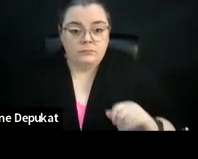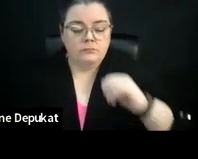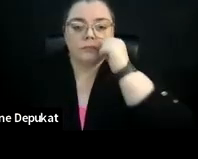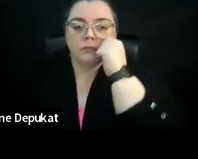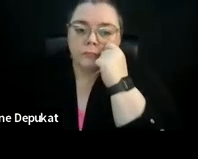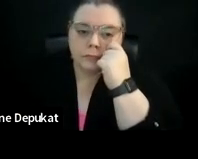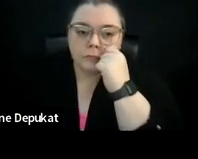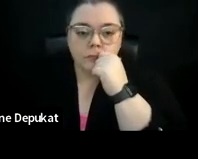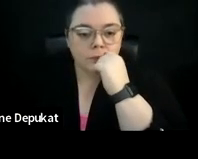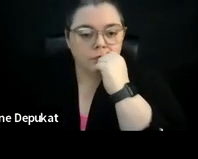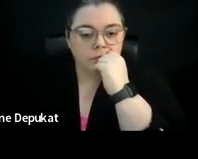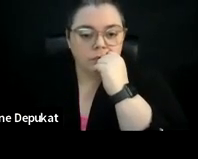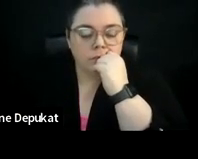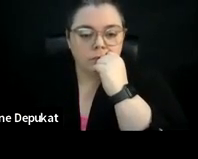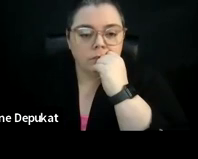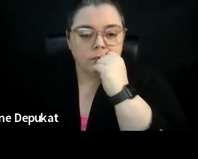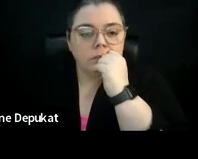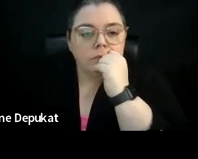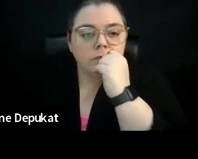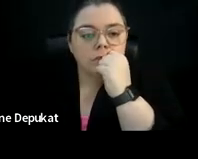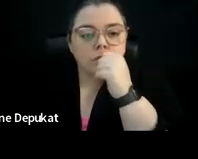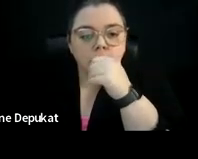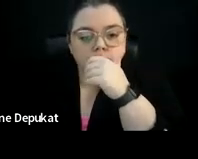Are you good? Okay.